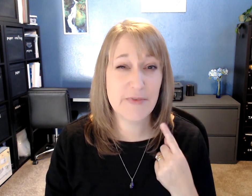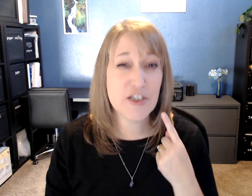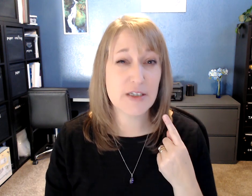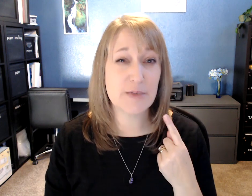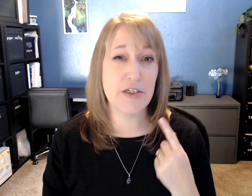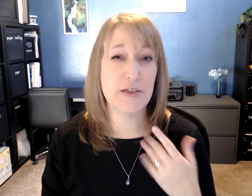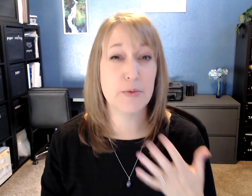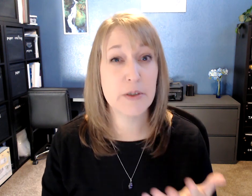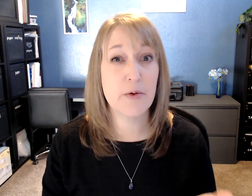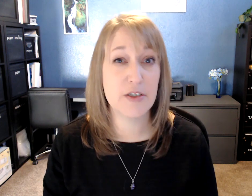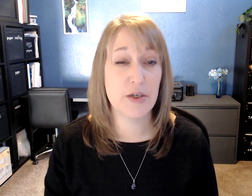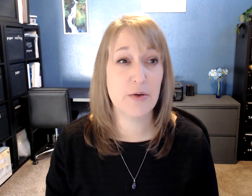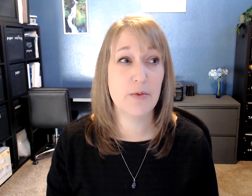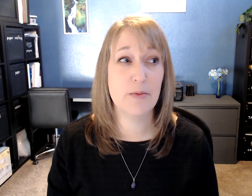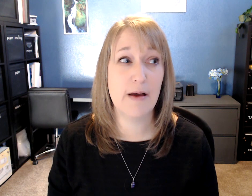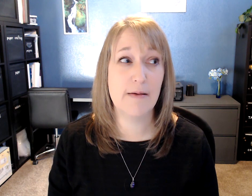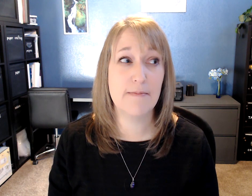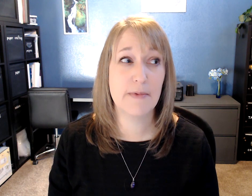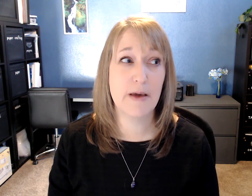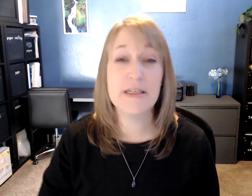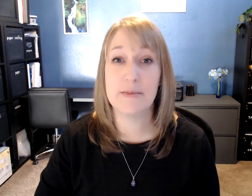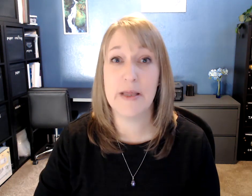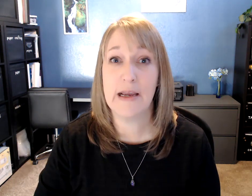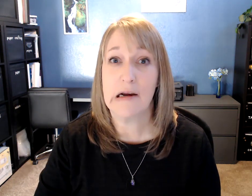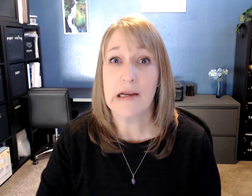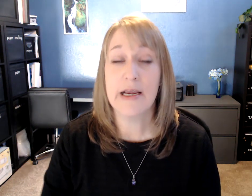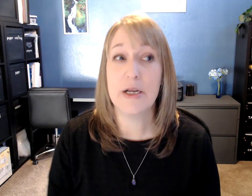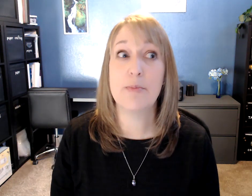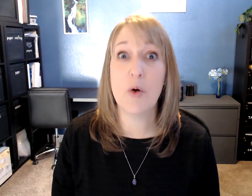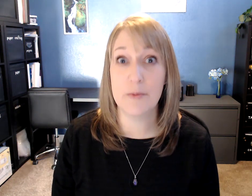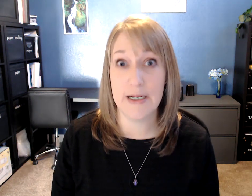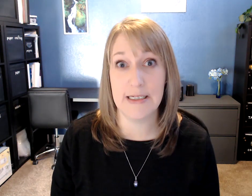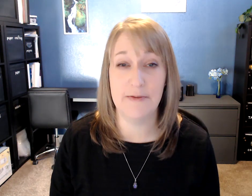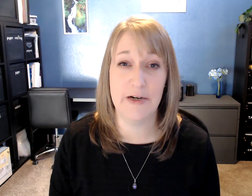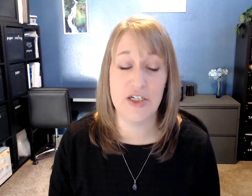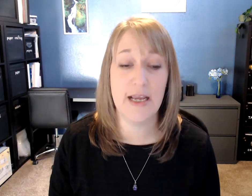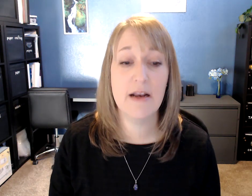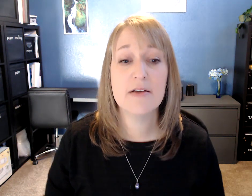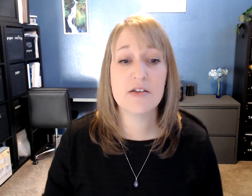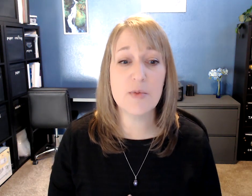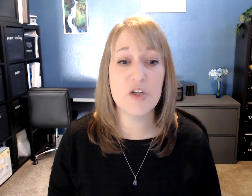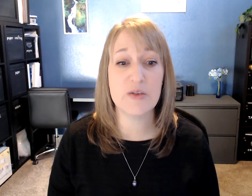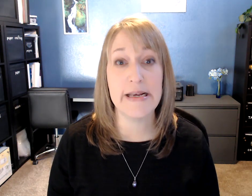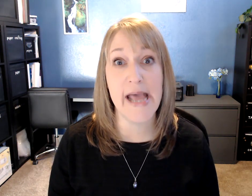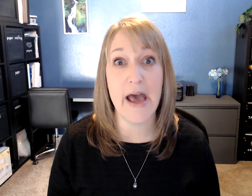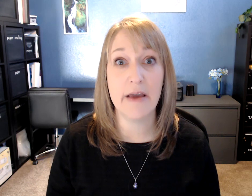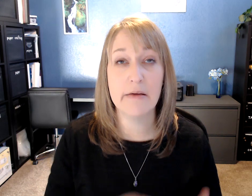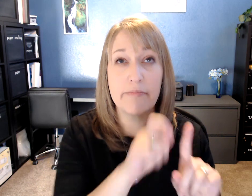facial expression is really going to come into play here in an important way to differentiate. So someone who's a nag,